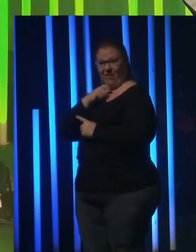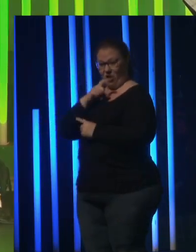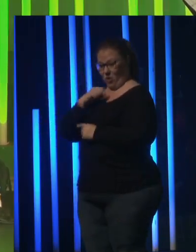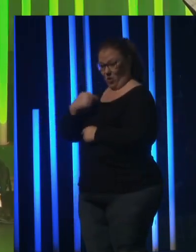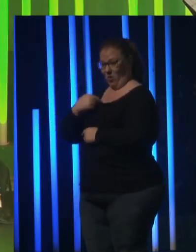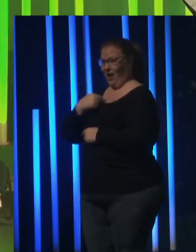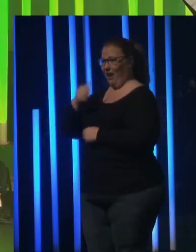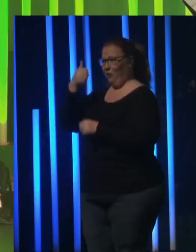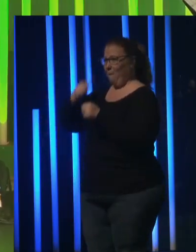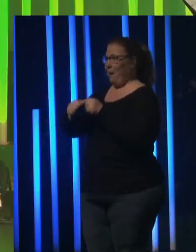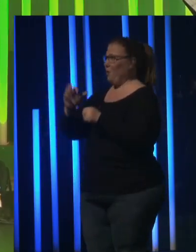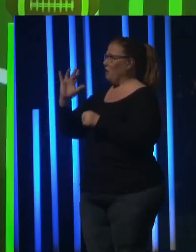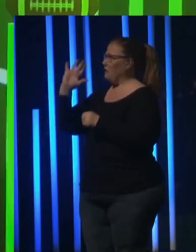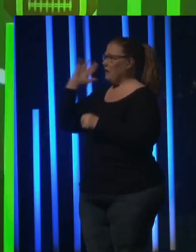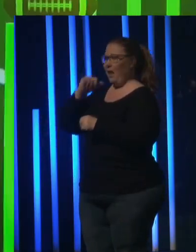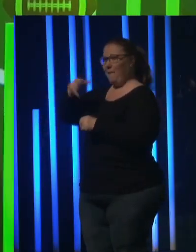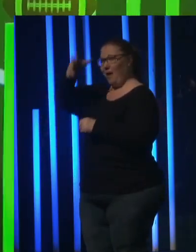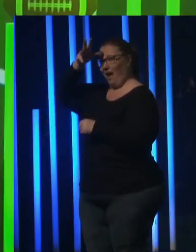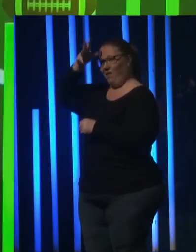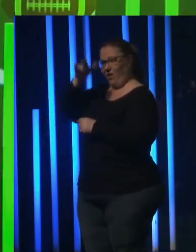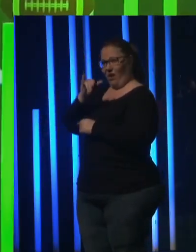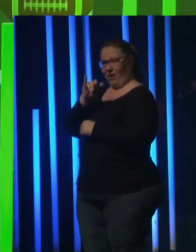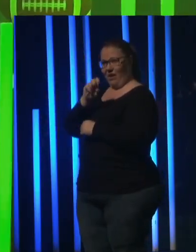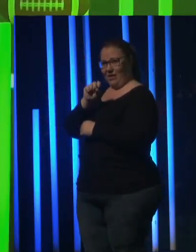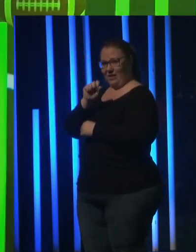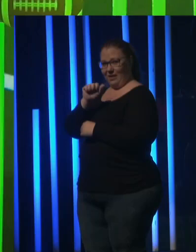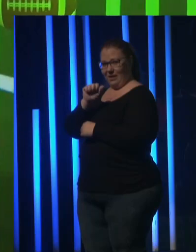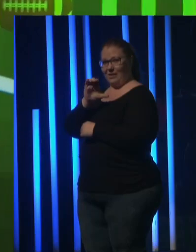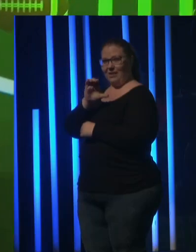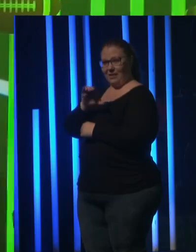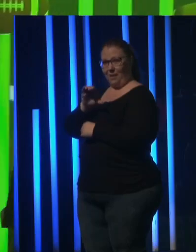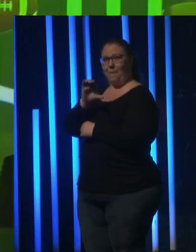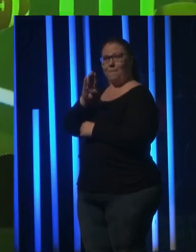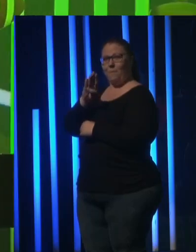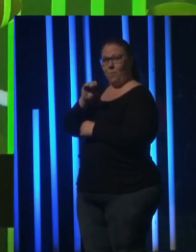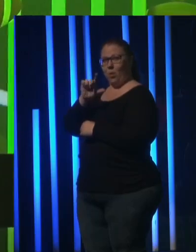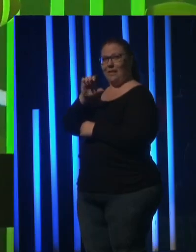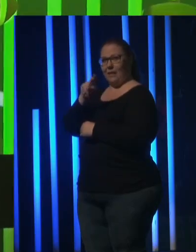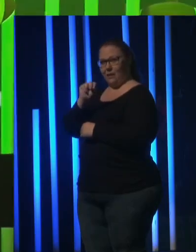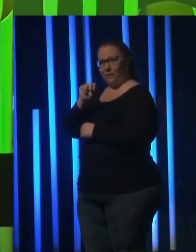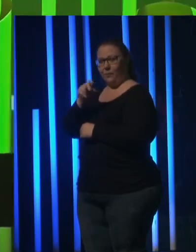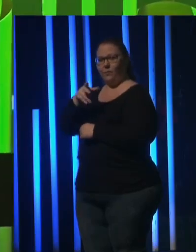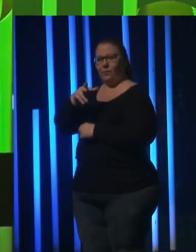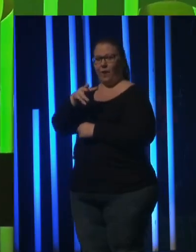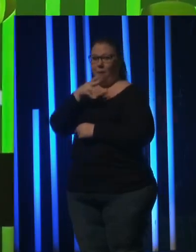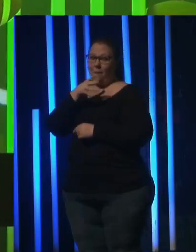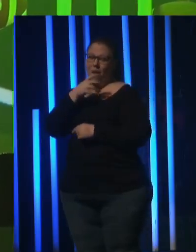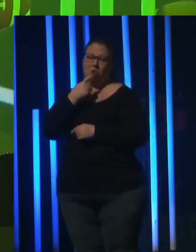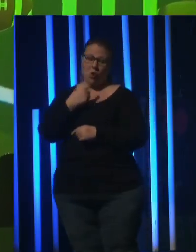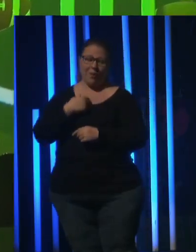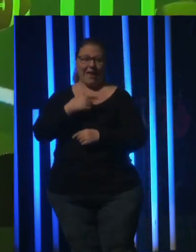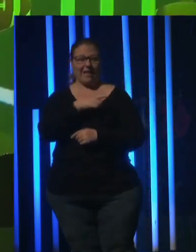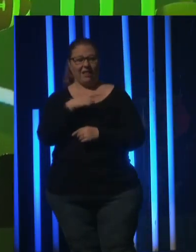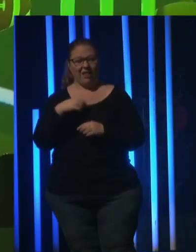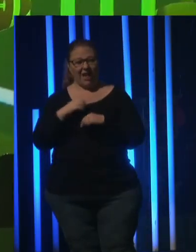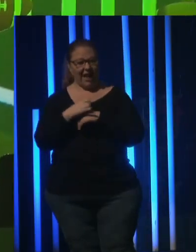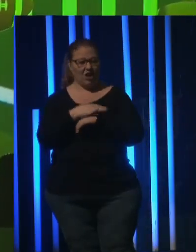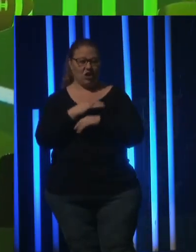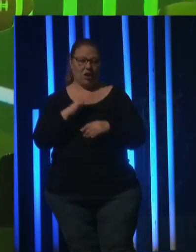remember so clearly my father, Isaac Bolden, and you know, my mama came home and said, you know, he's got lung cancer and he's not gonna be here much